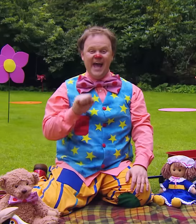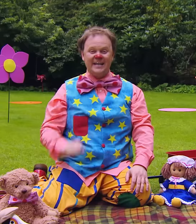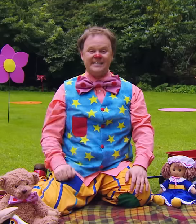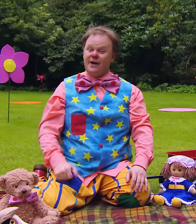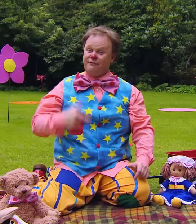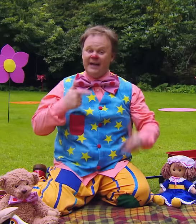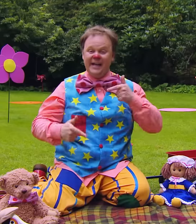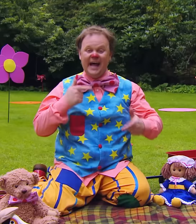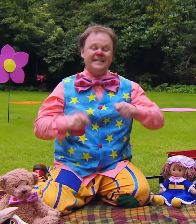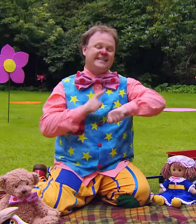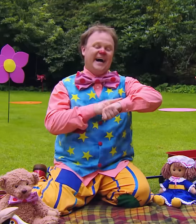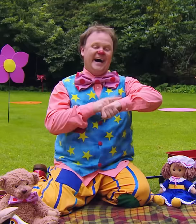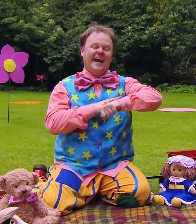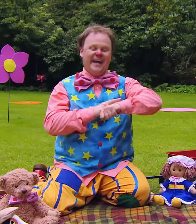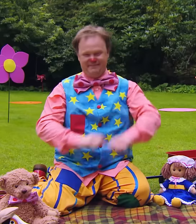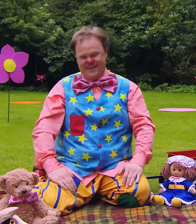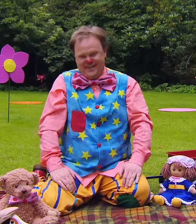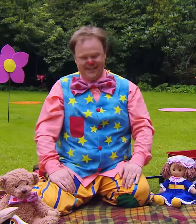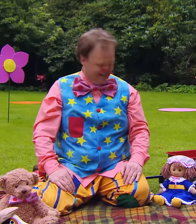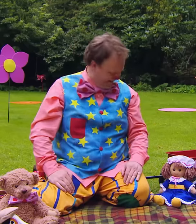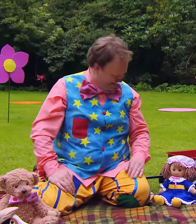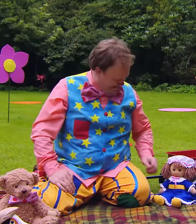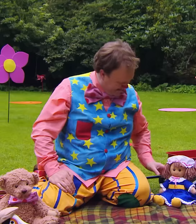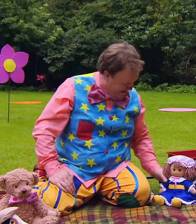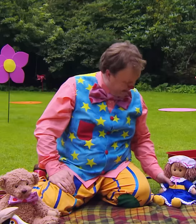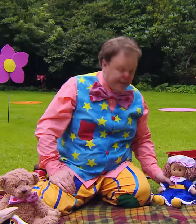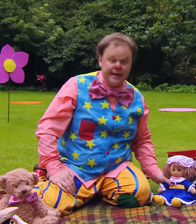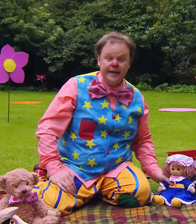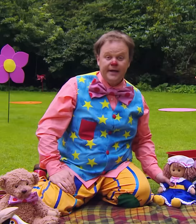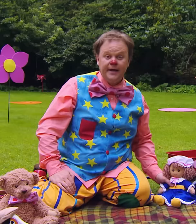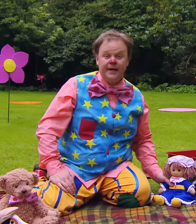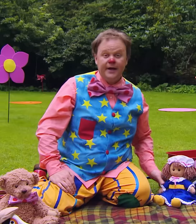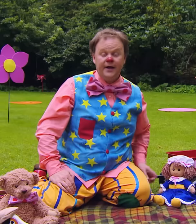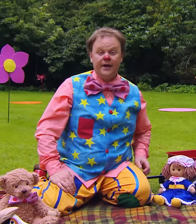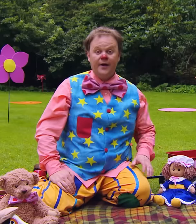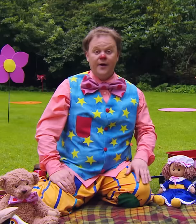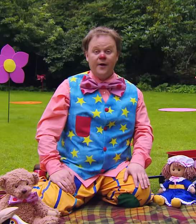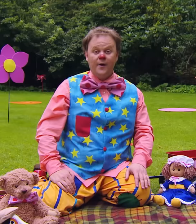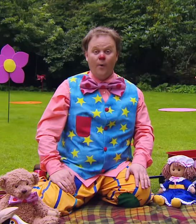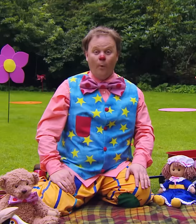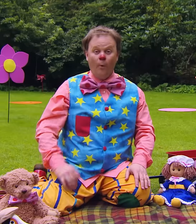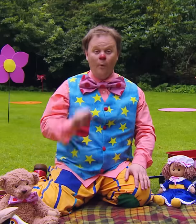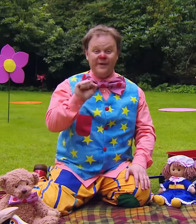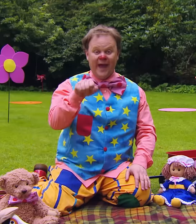Yes, for lunchtime! Please could you show us how to sign lunchtime? Oh,